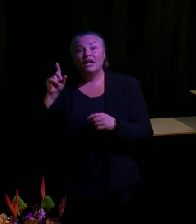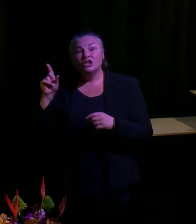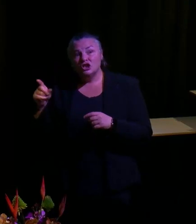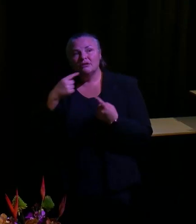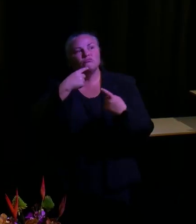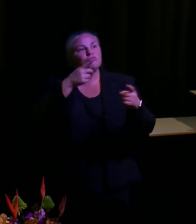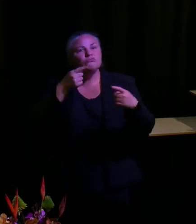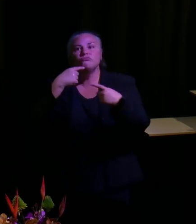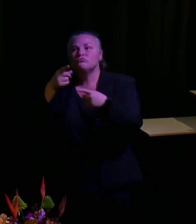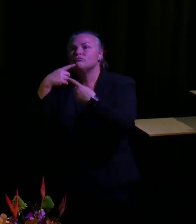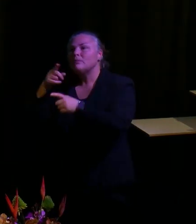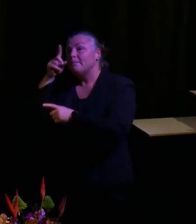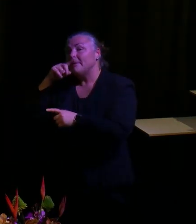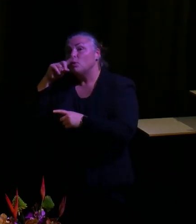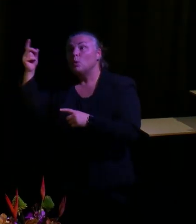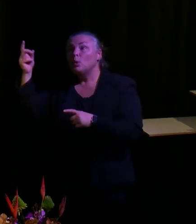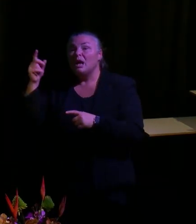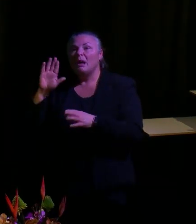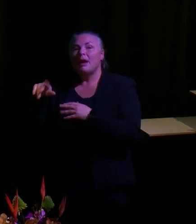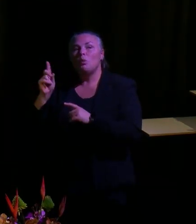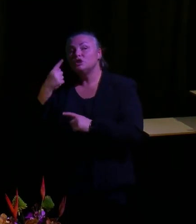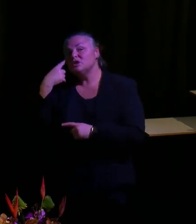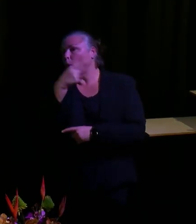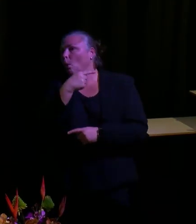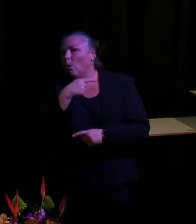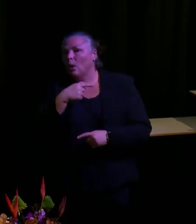she saw and they turned up and they really liked it. Yeah. So,